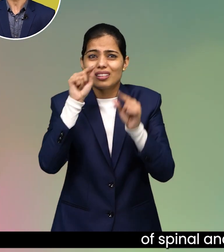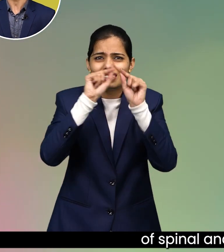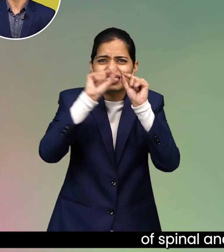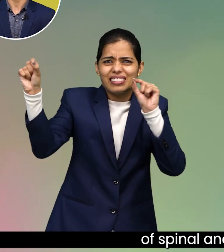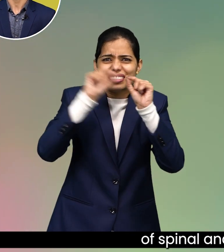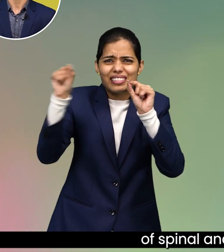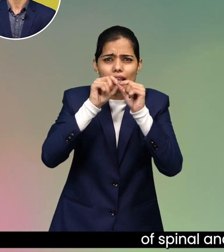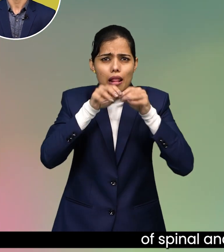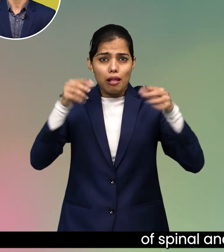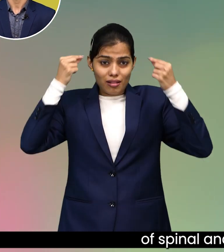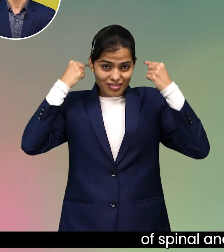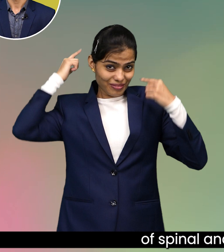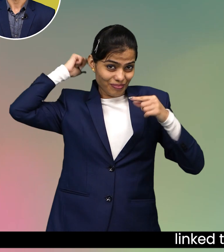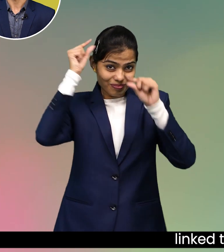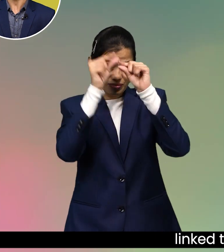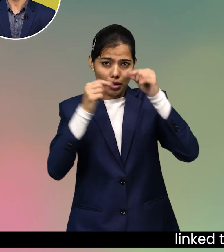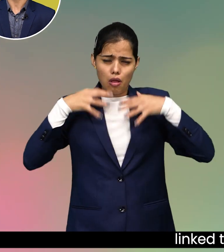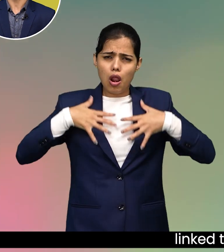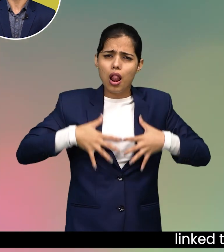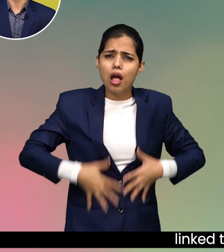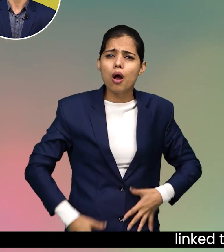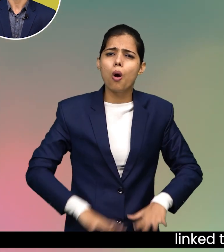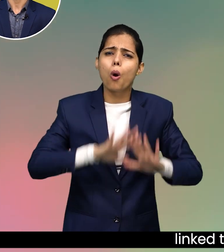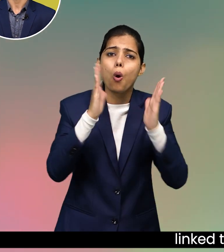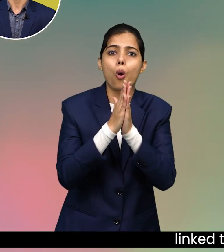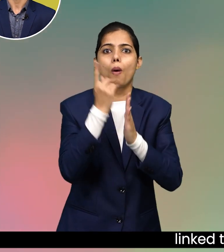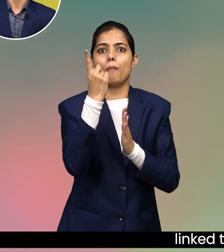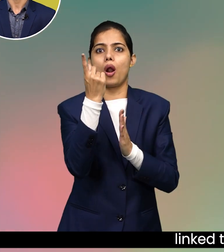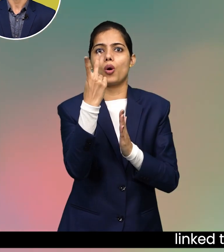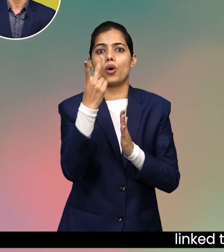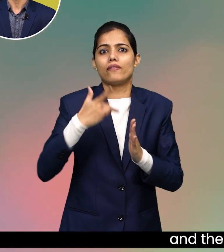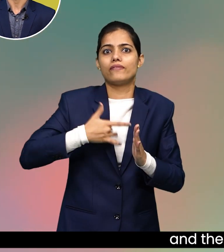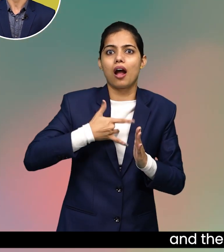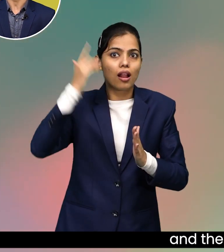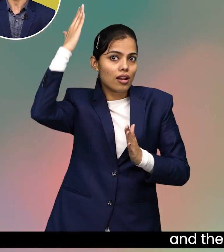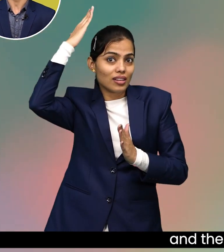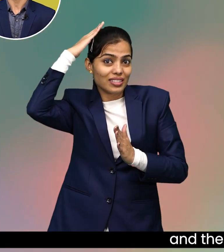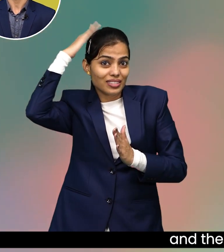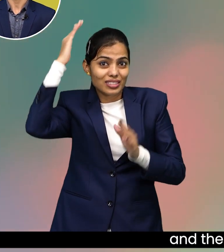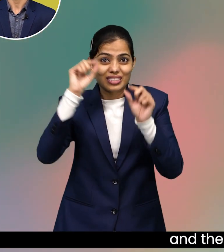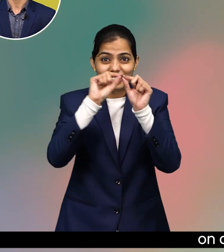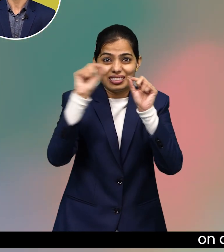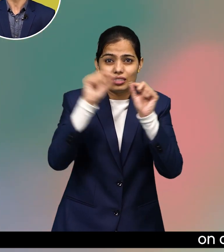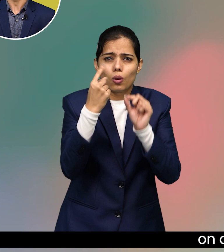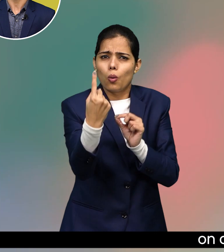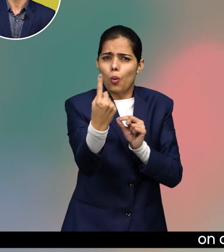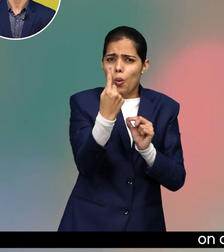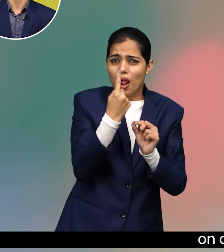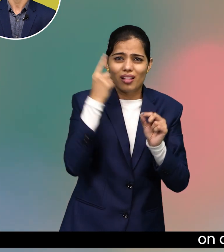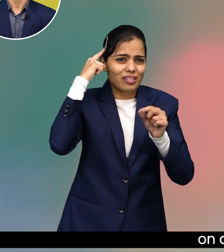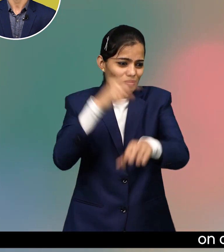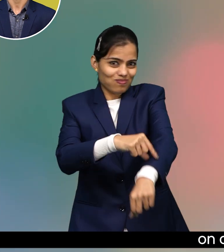and cranial nerves linked to the brain and the spinal cord on one